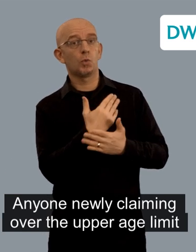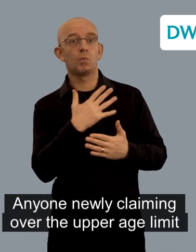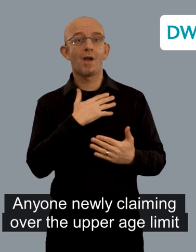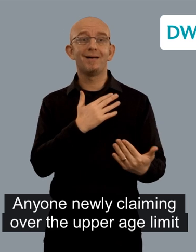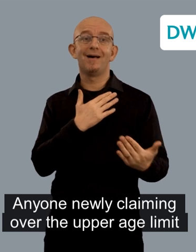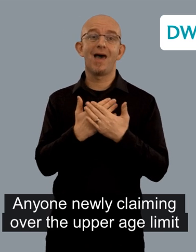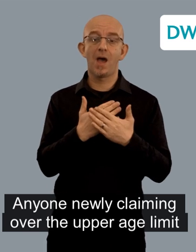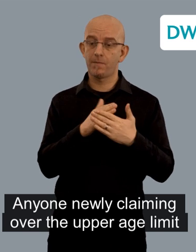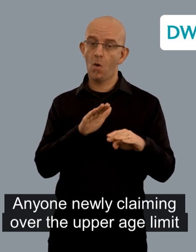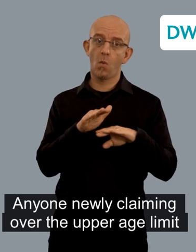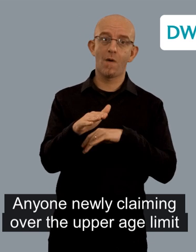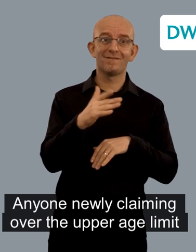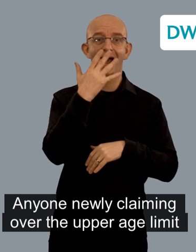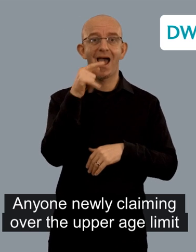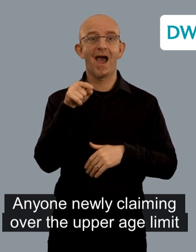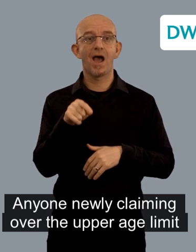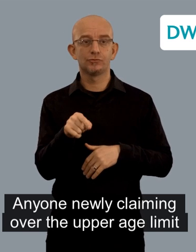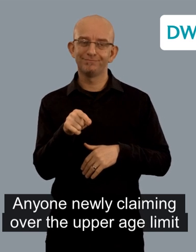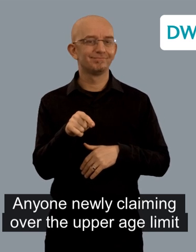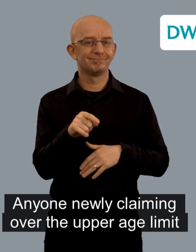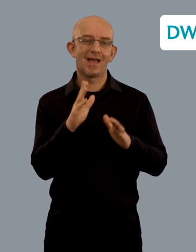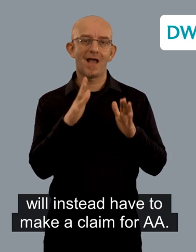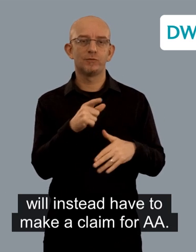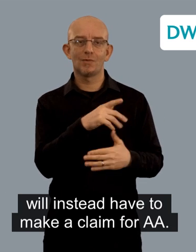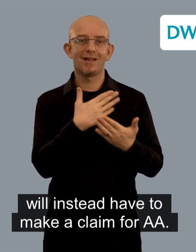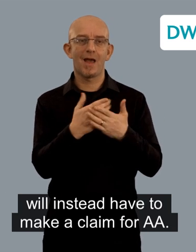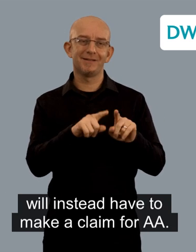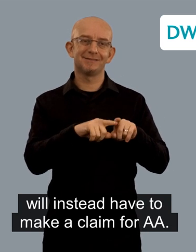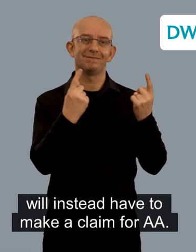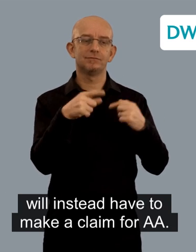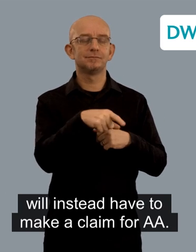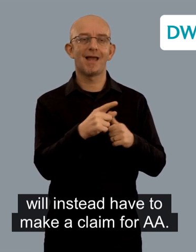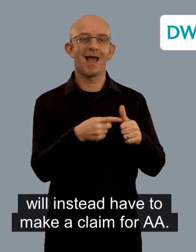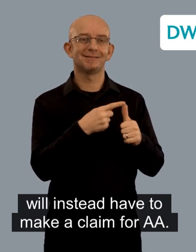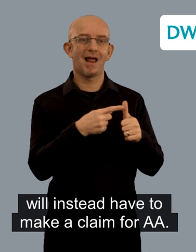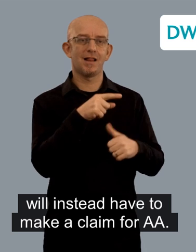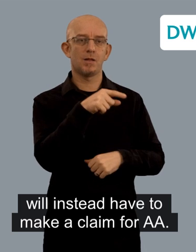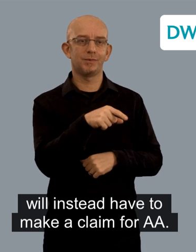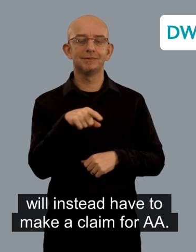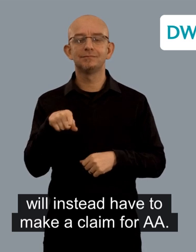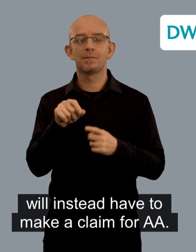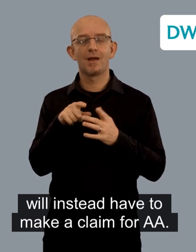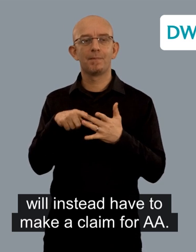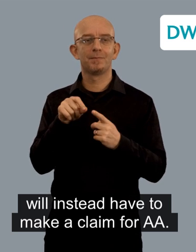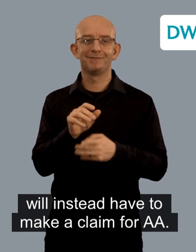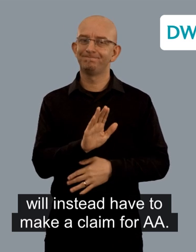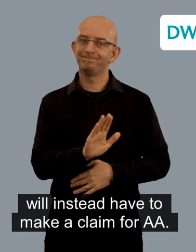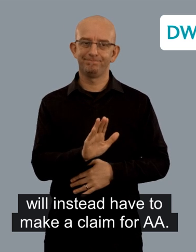Anyone newly claiming over the upper age limit will instead have to make a claim for AA.